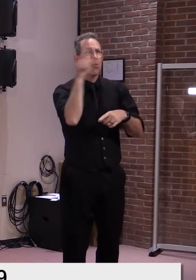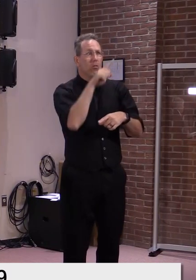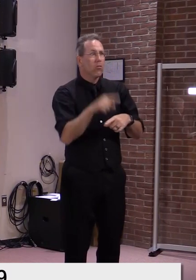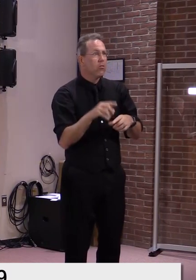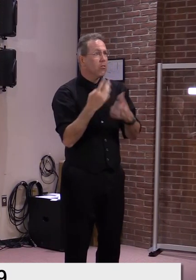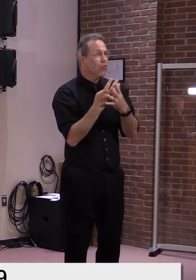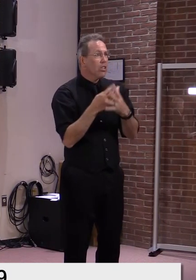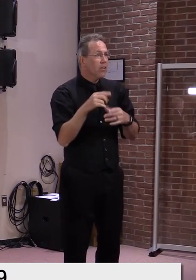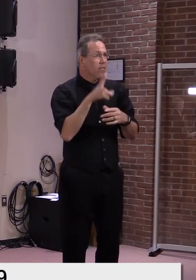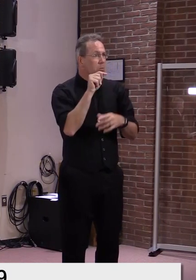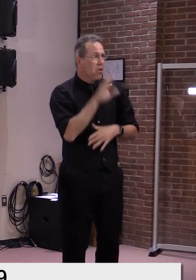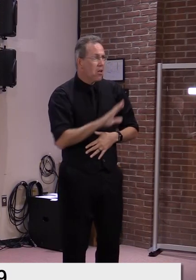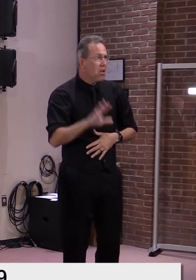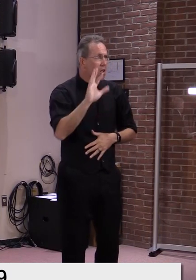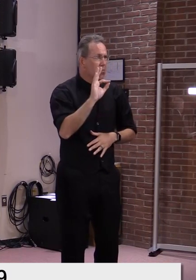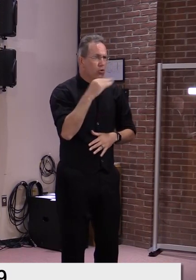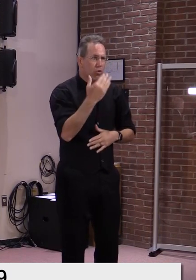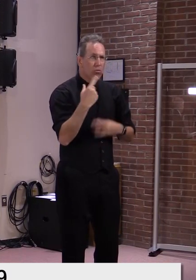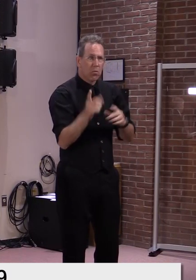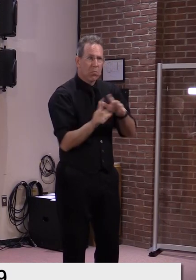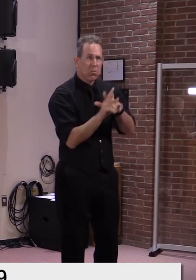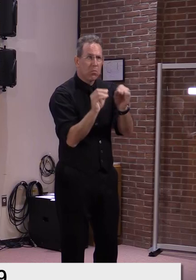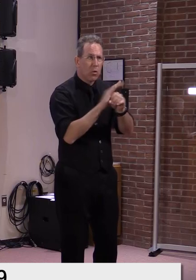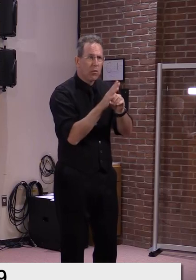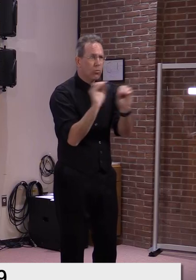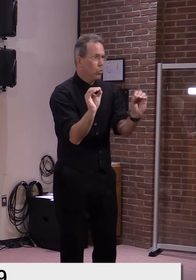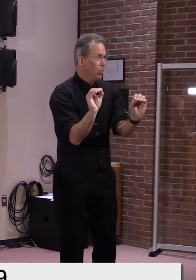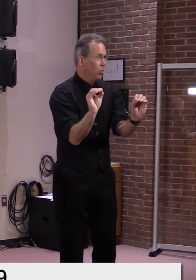COVID-19. We have, I think, two